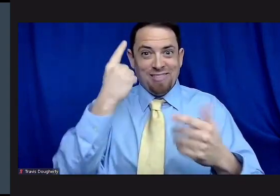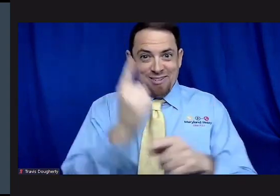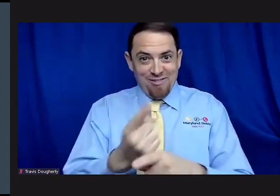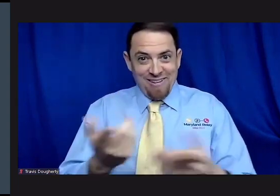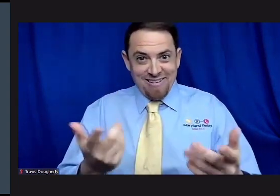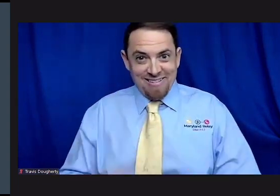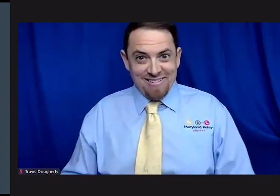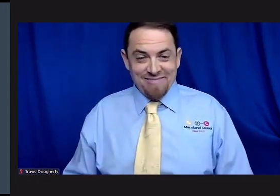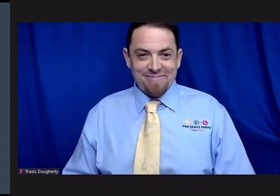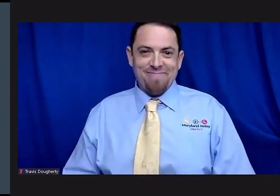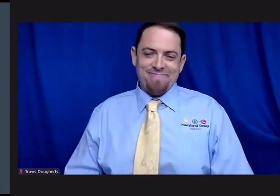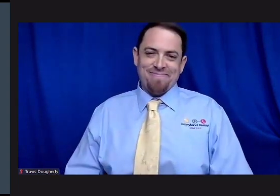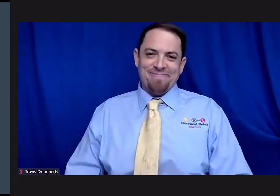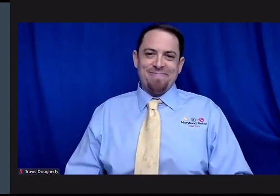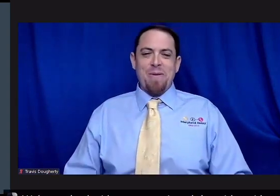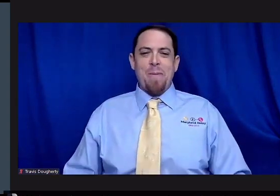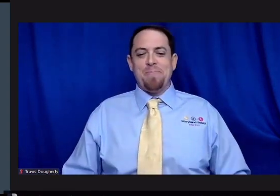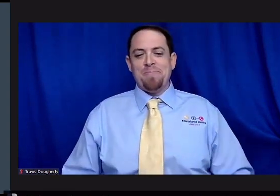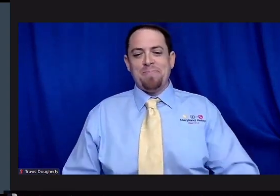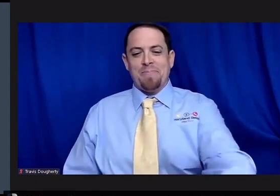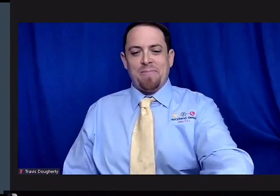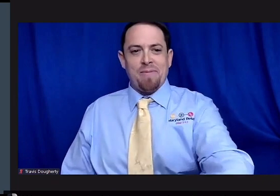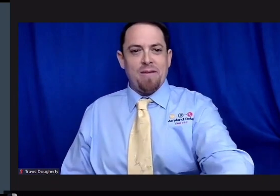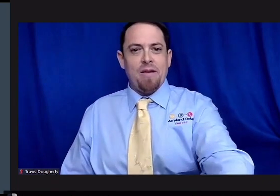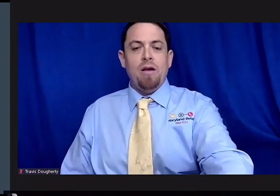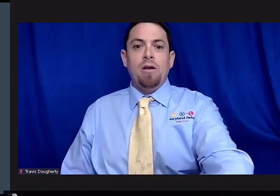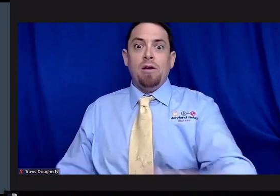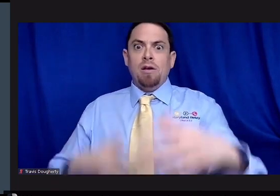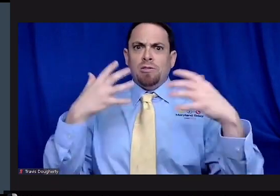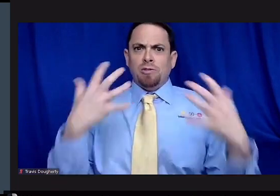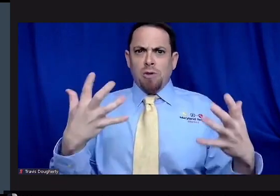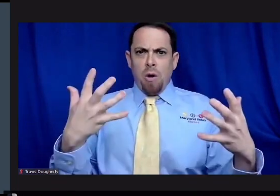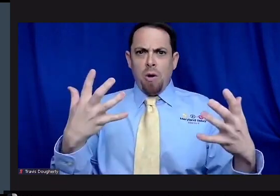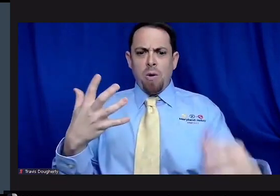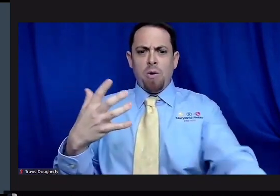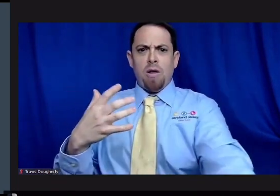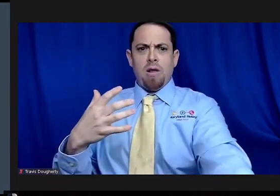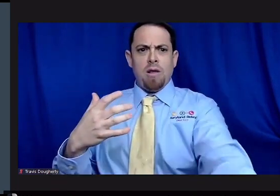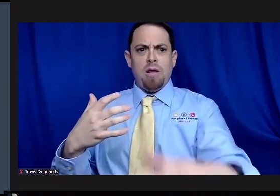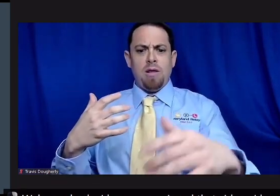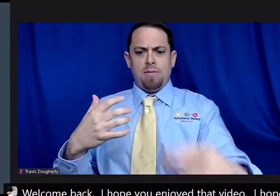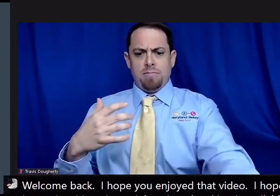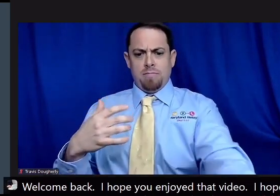I hope it was inspiring. I certainly enjoyed making it available to everyone.